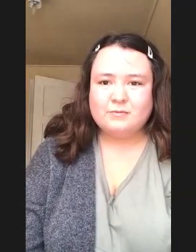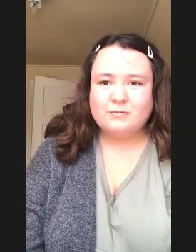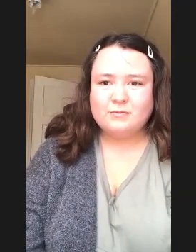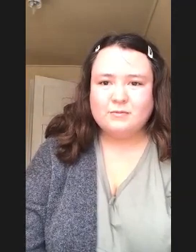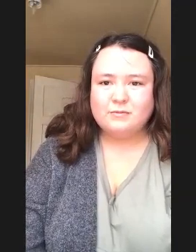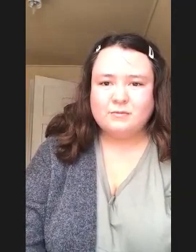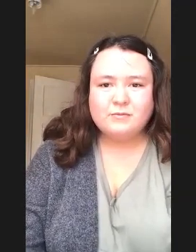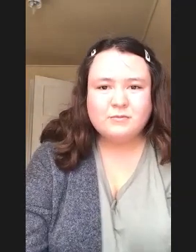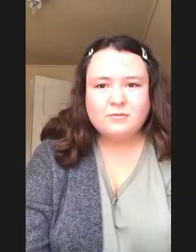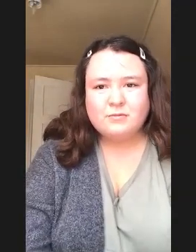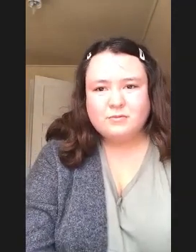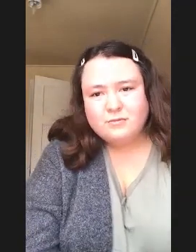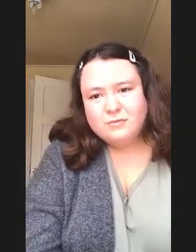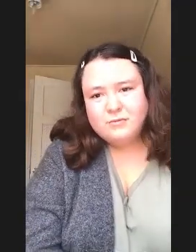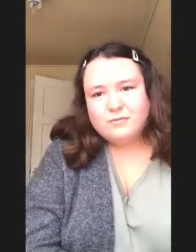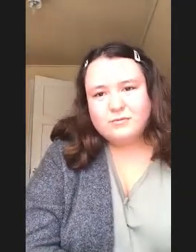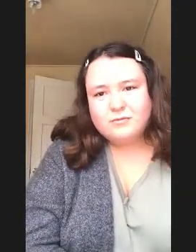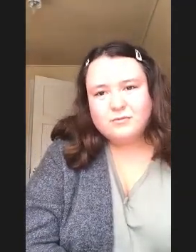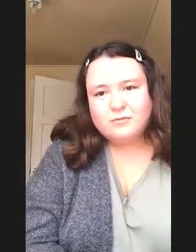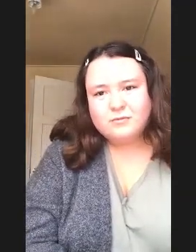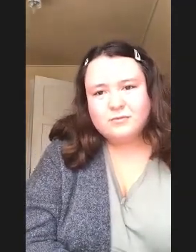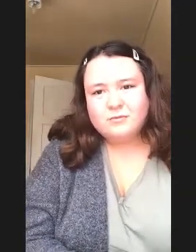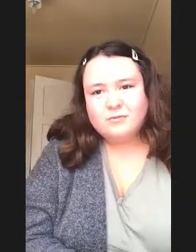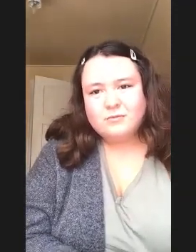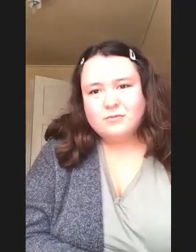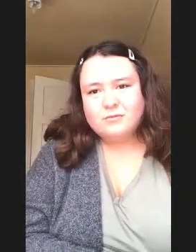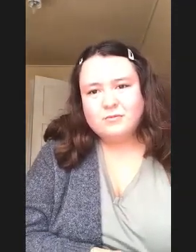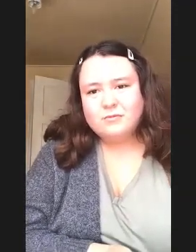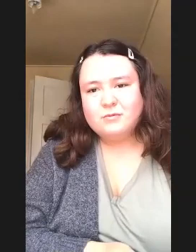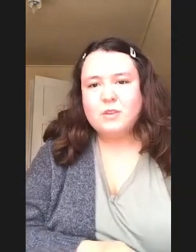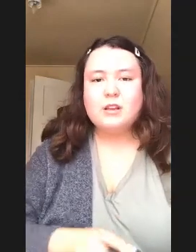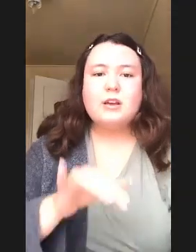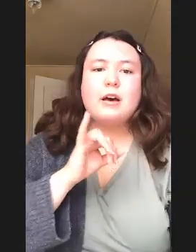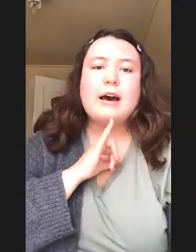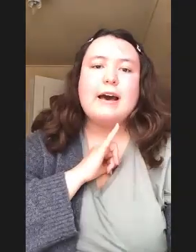I'm learning sign language. How would you say that? I